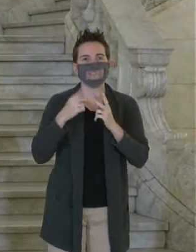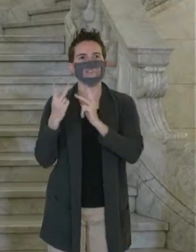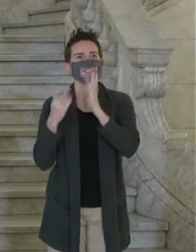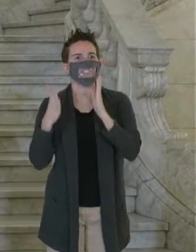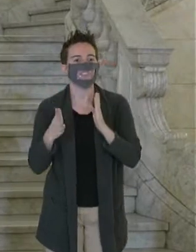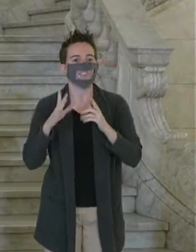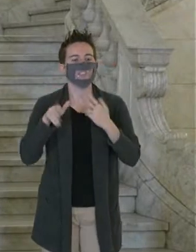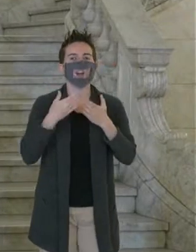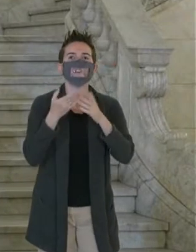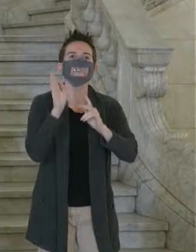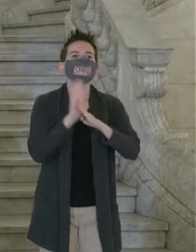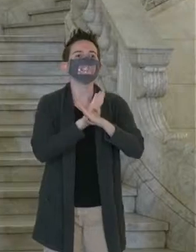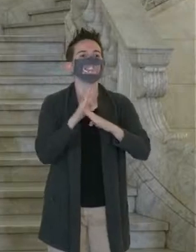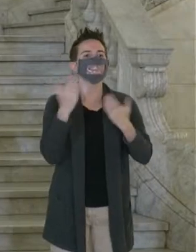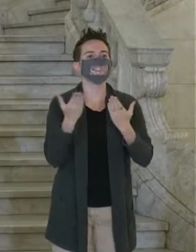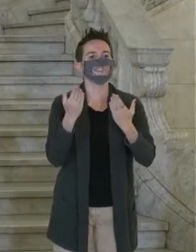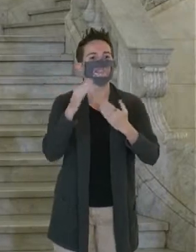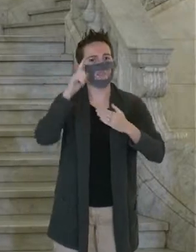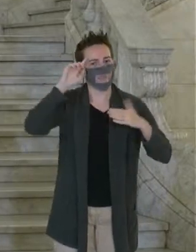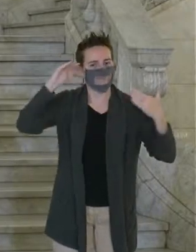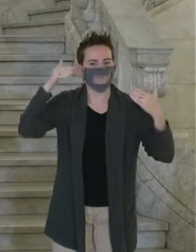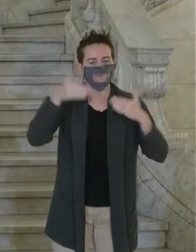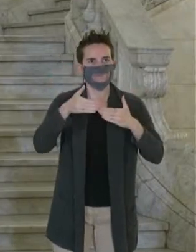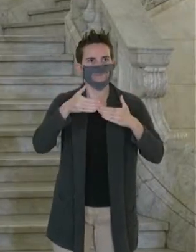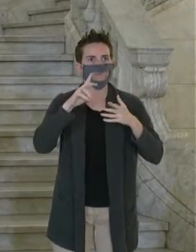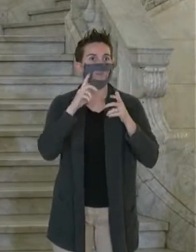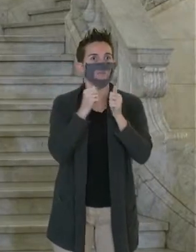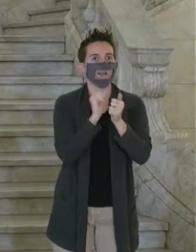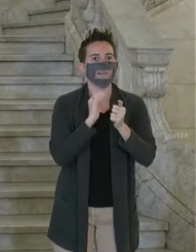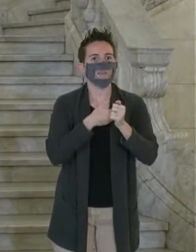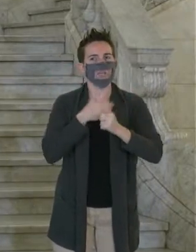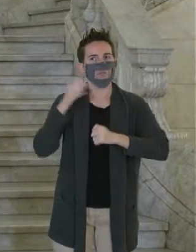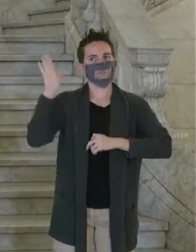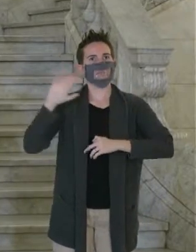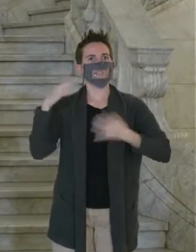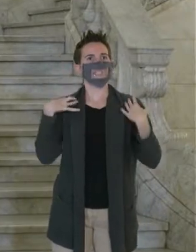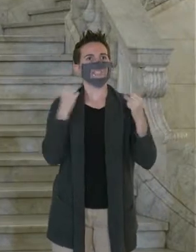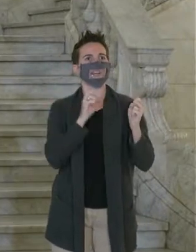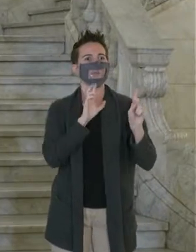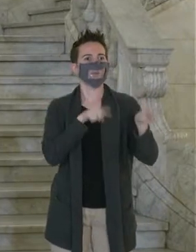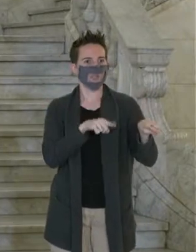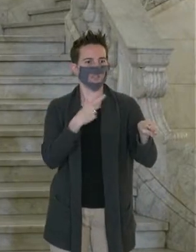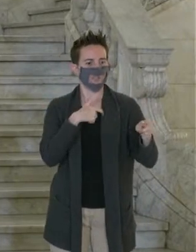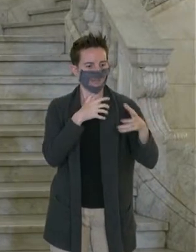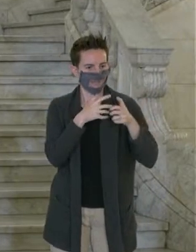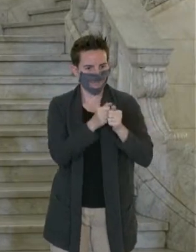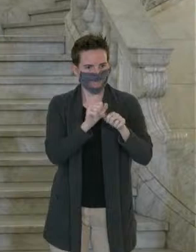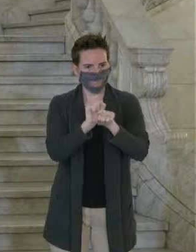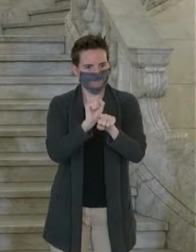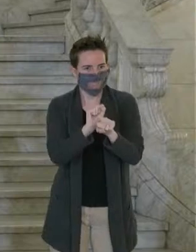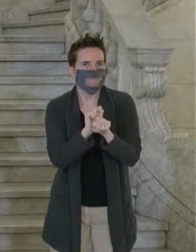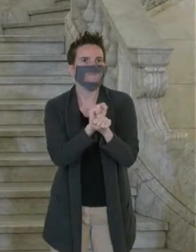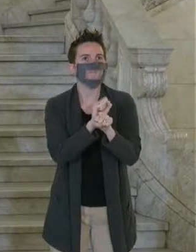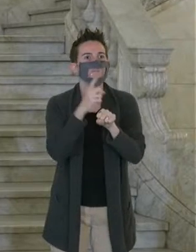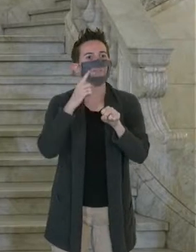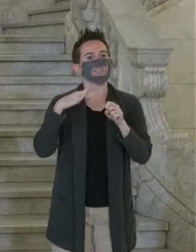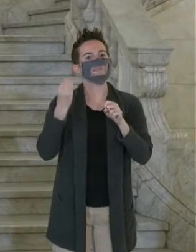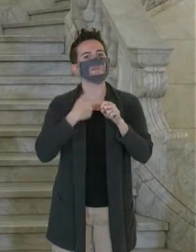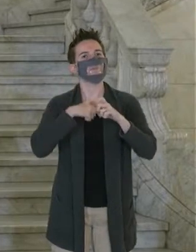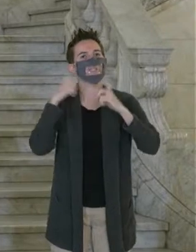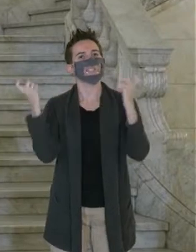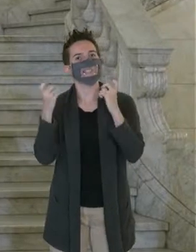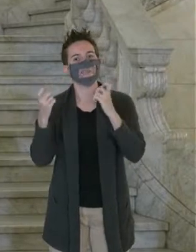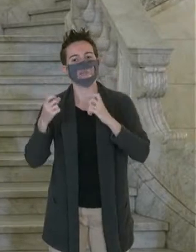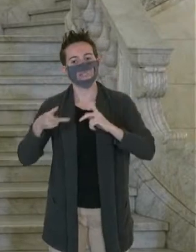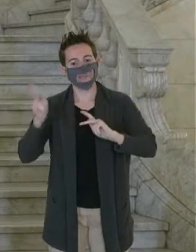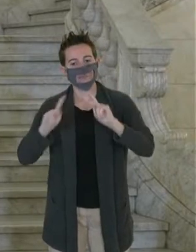to protect the health of the community by complying with previously issued health orders, and celebrate the lives of those who